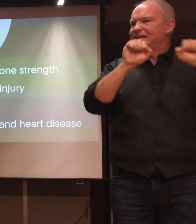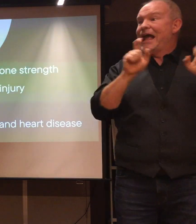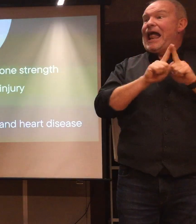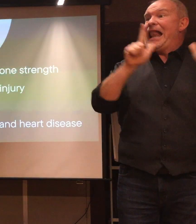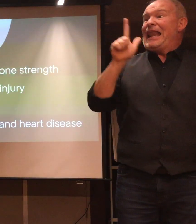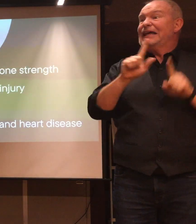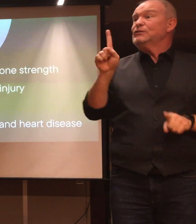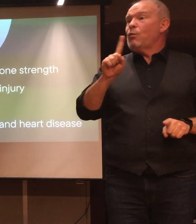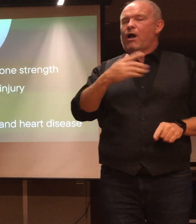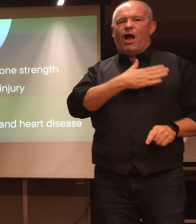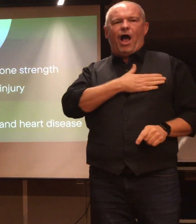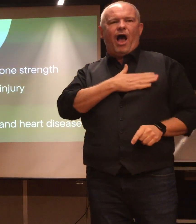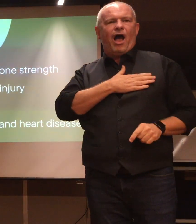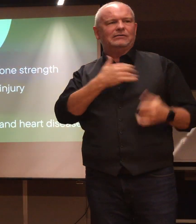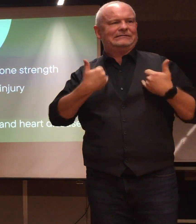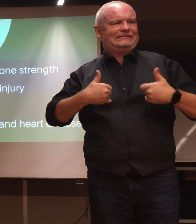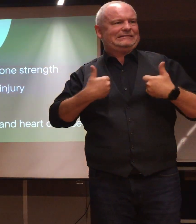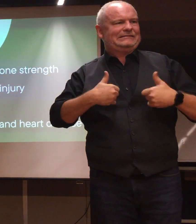of heart disease.